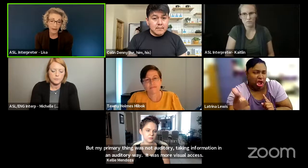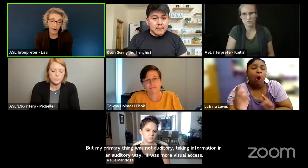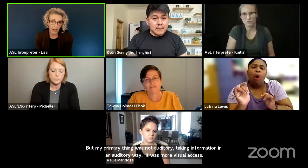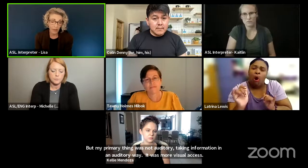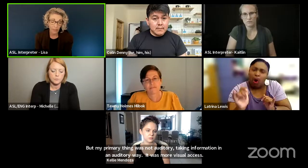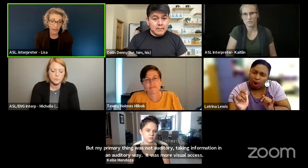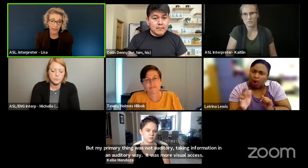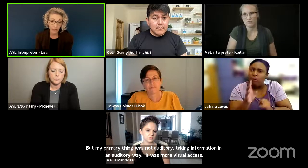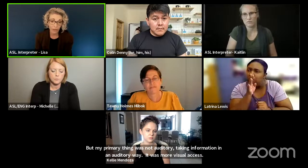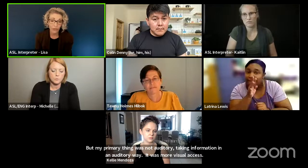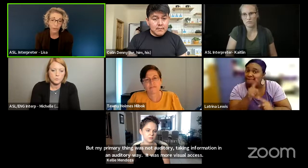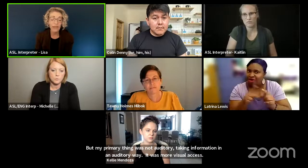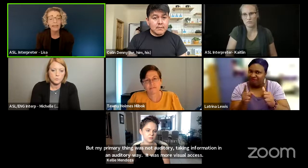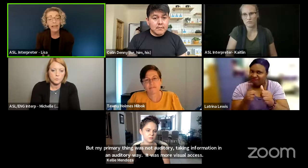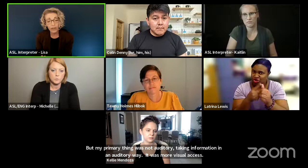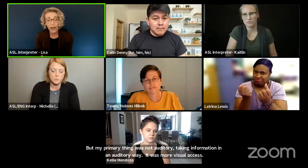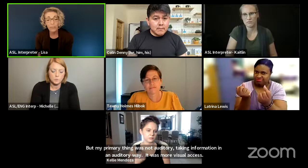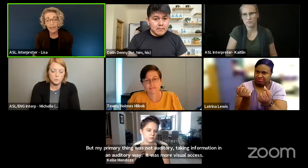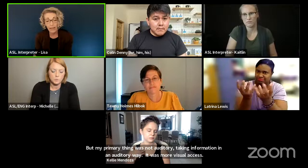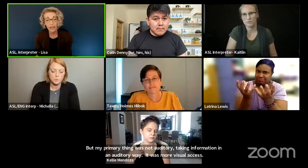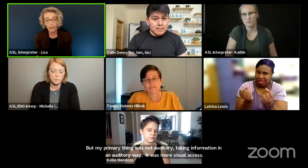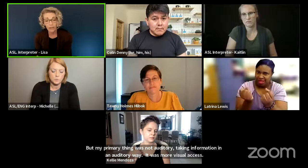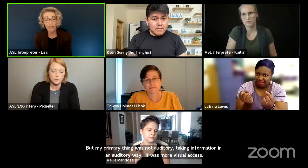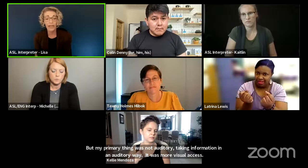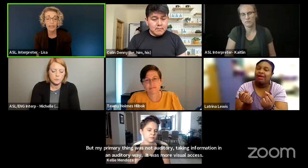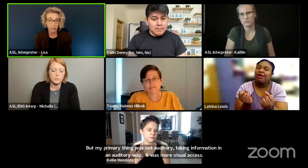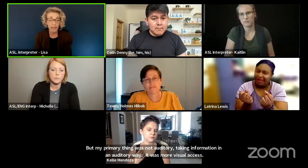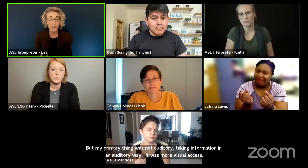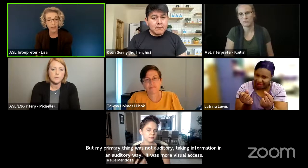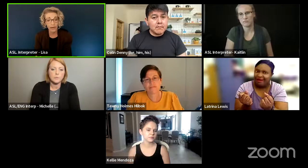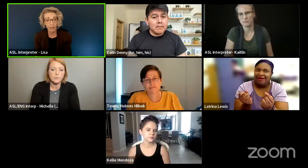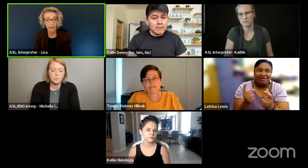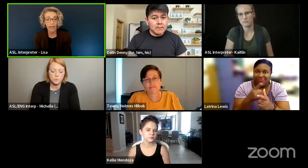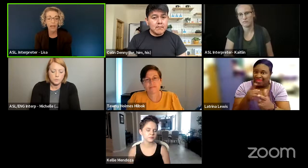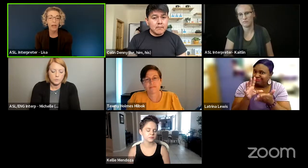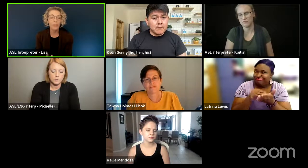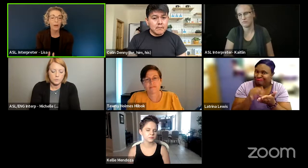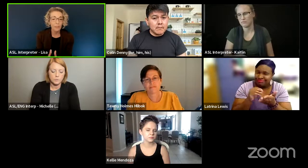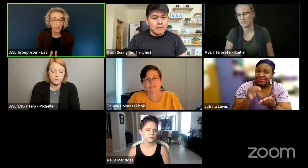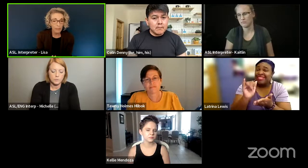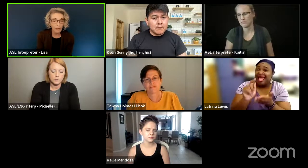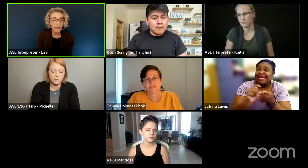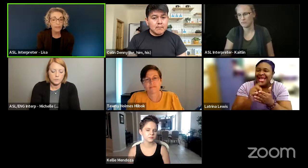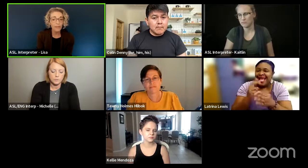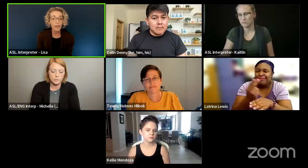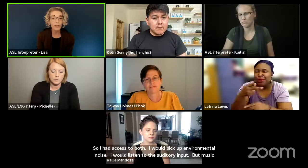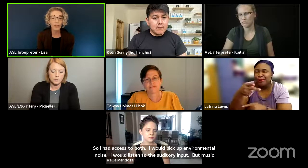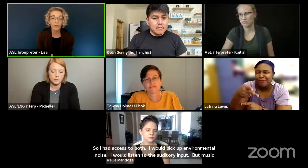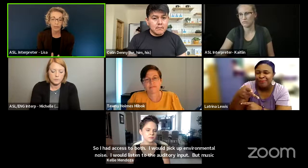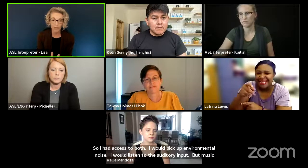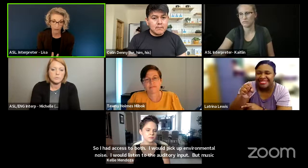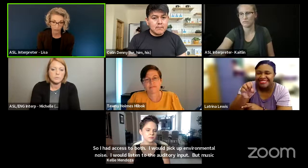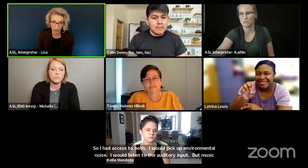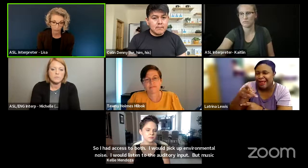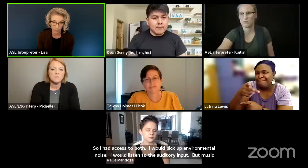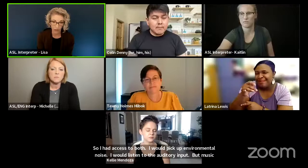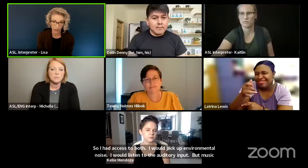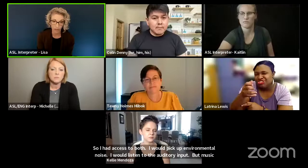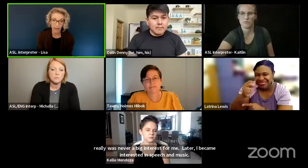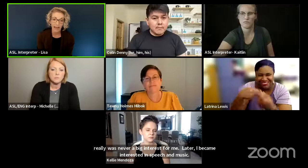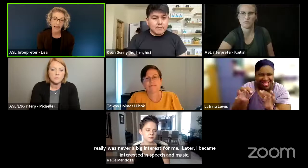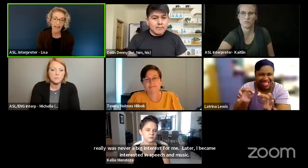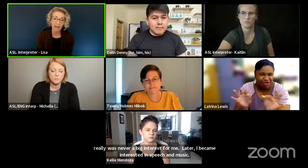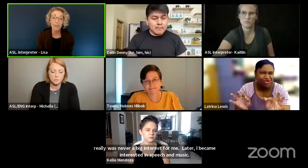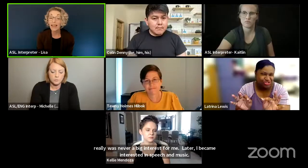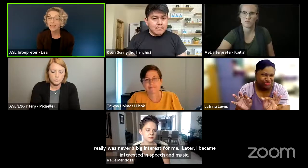was never a big interest for me. Later, I became interested in speech and music. But primarily at first, it was the visual